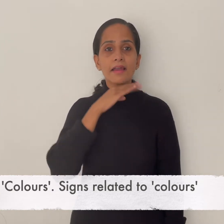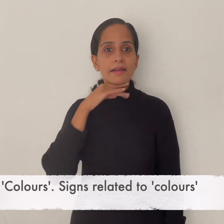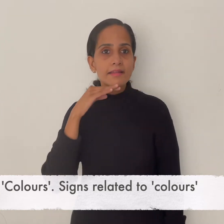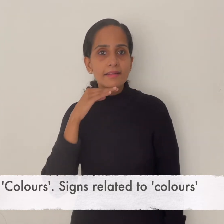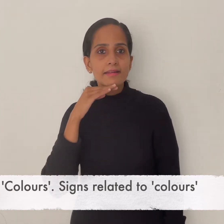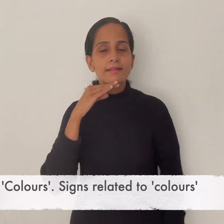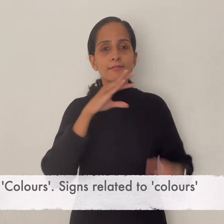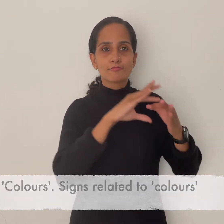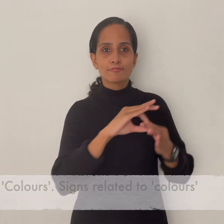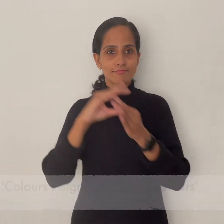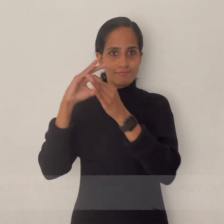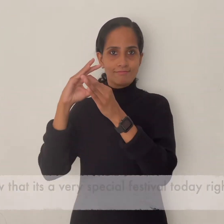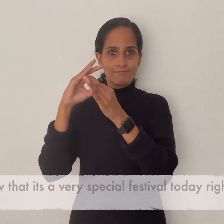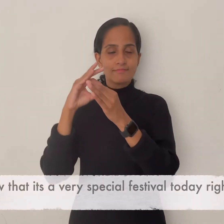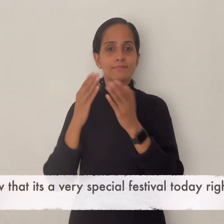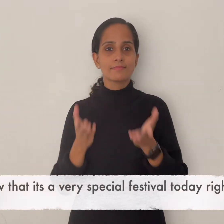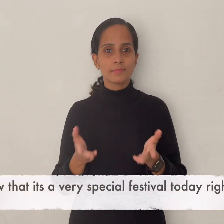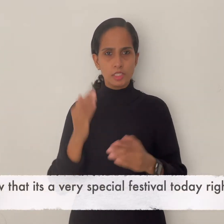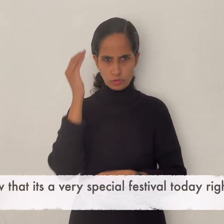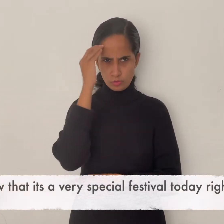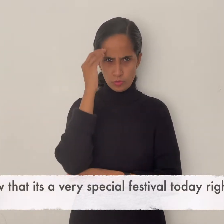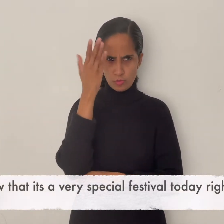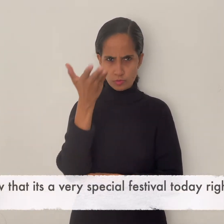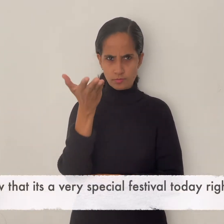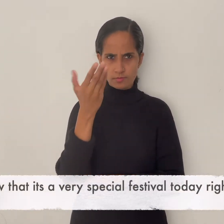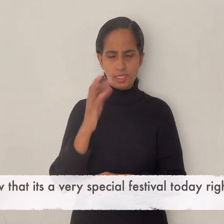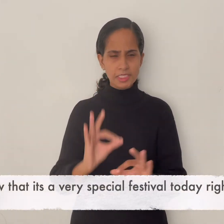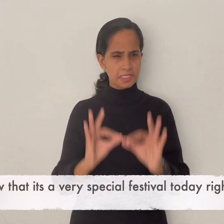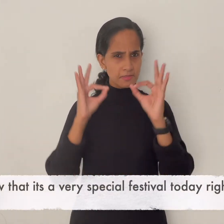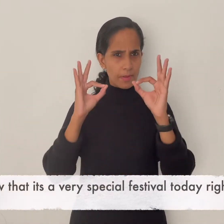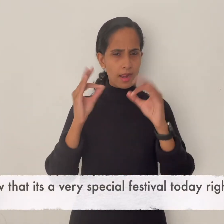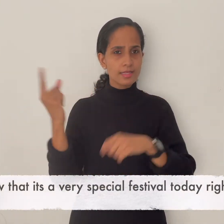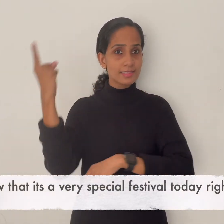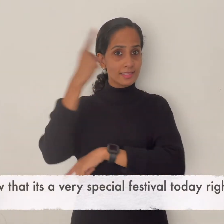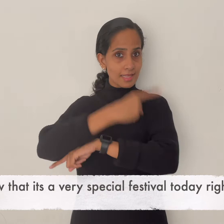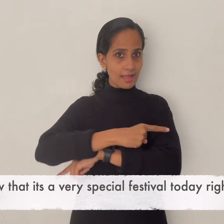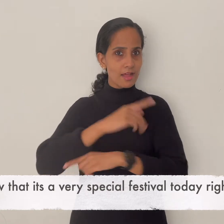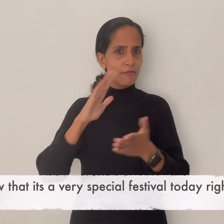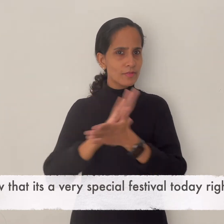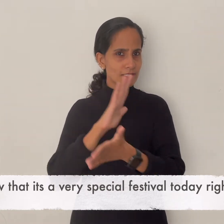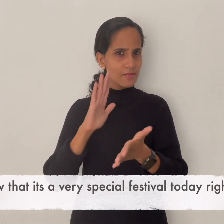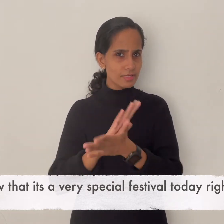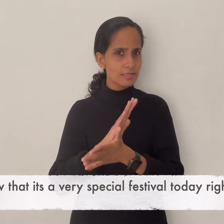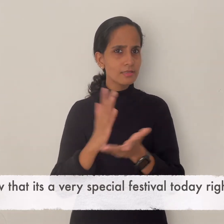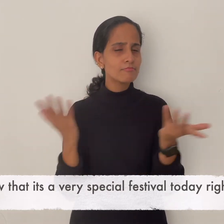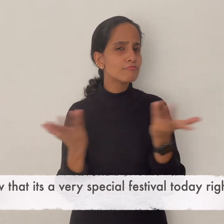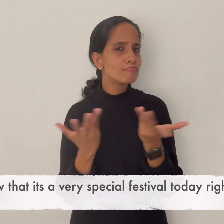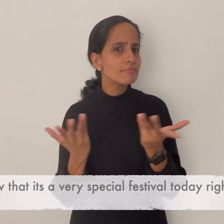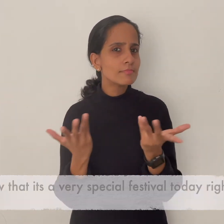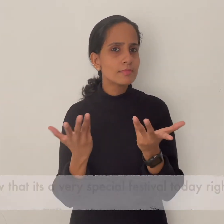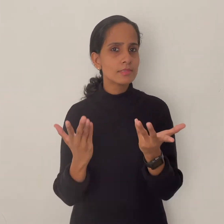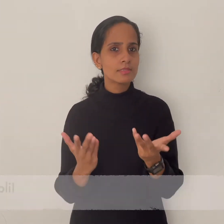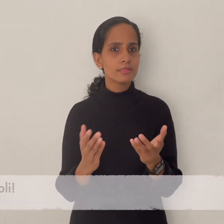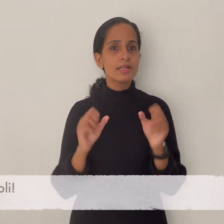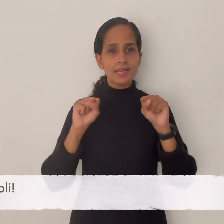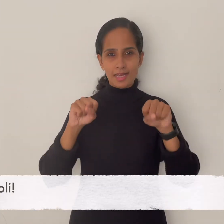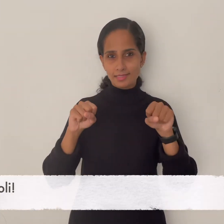signs related to colors. You all know that it's a very special festival today. It's